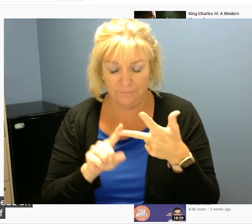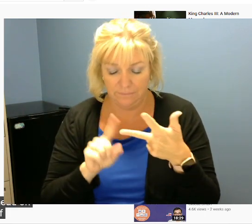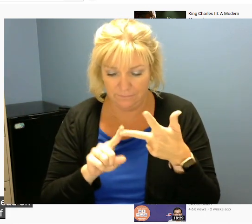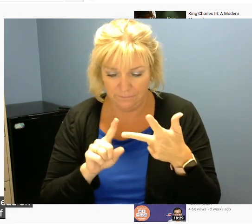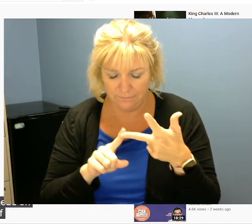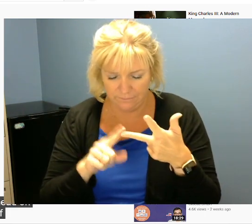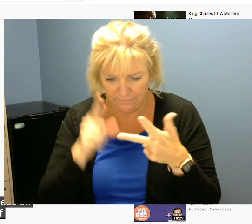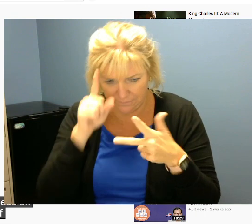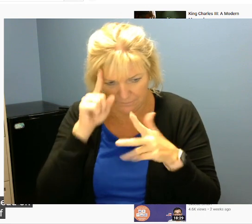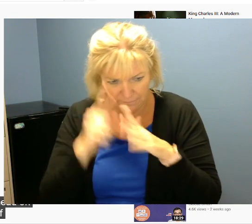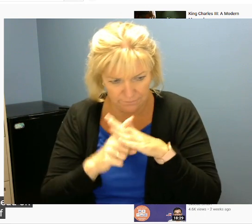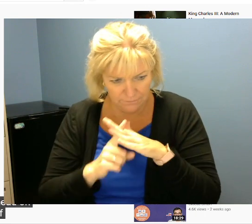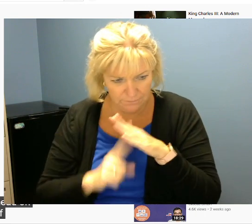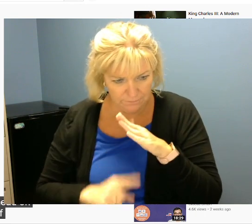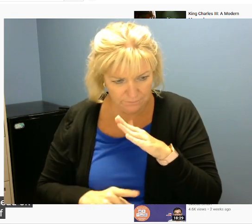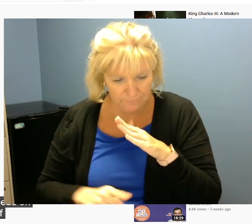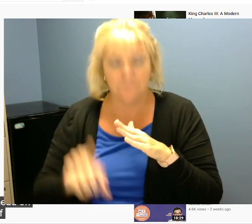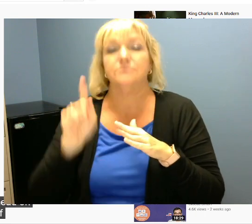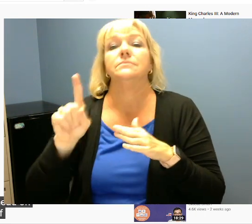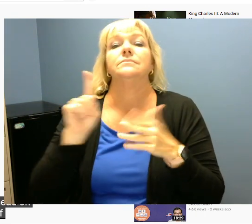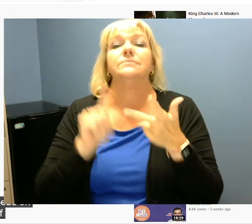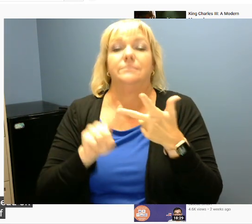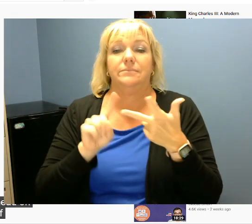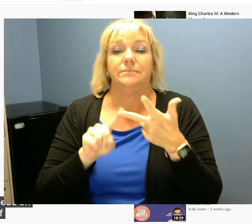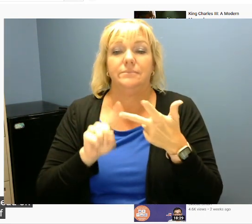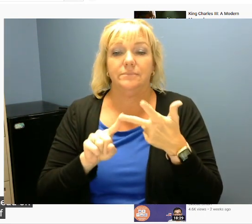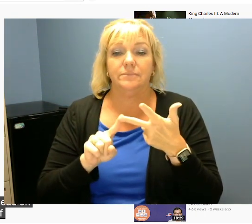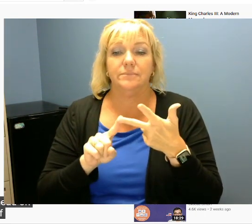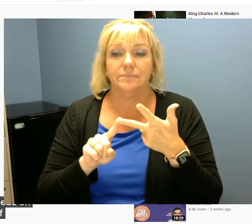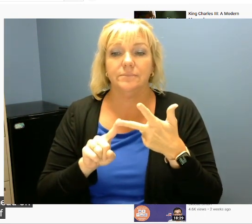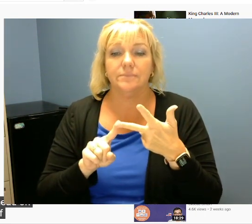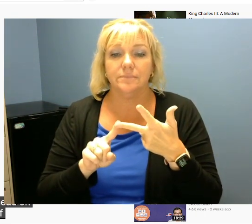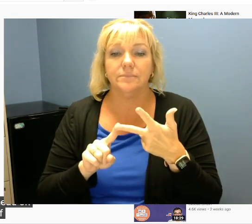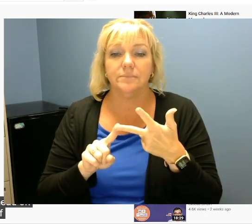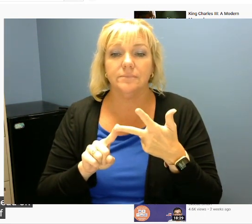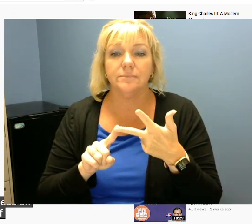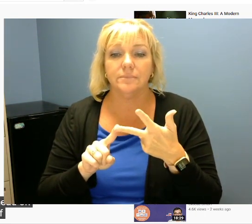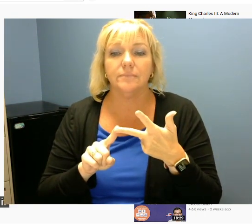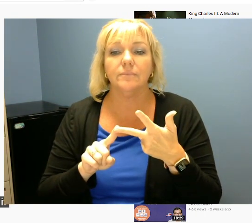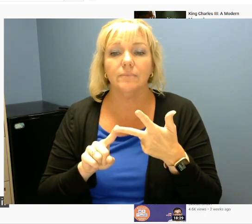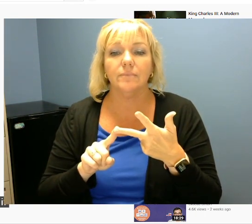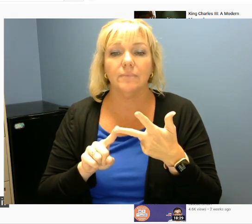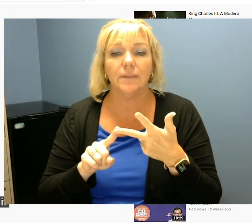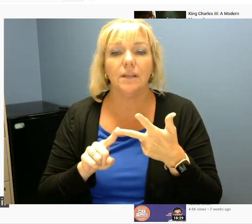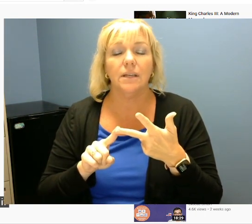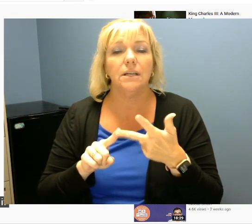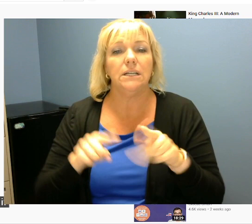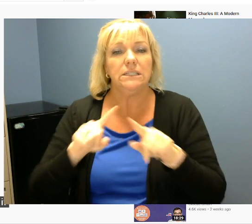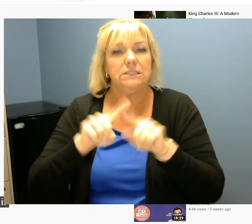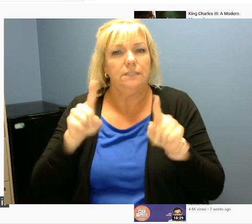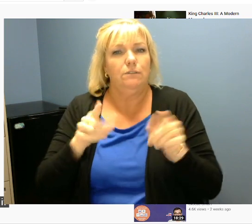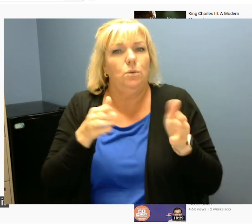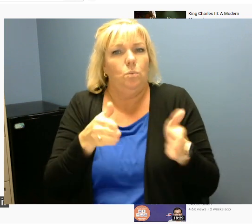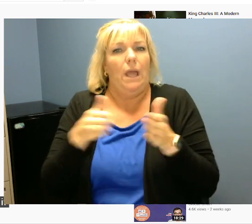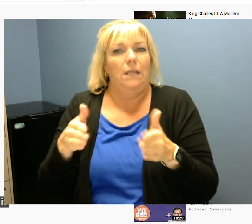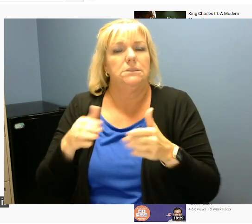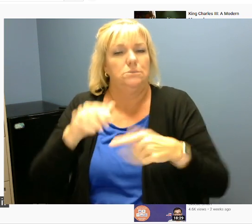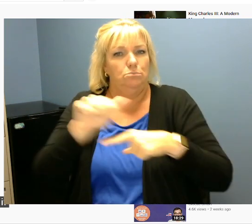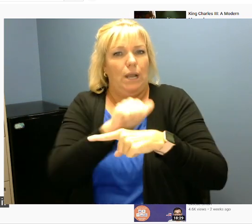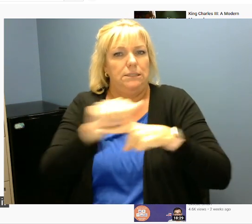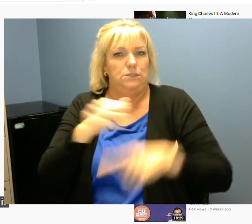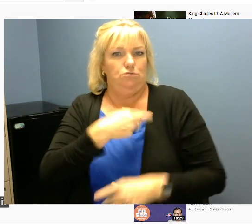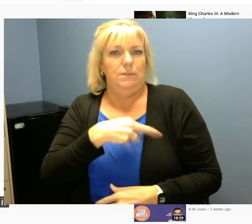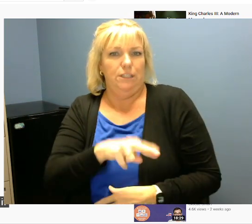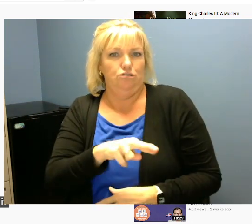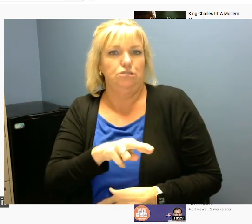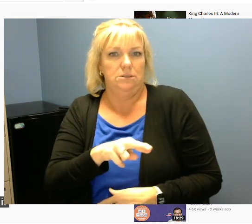is jumping out of my head. Oh, it's that there are different ways of approaching religion in this period. Like you